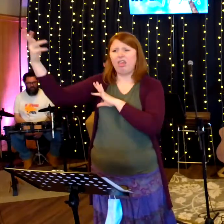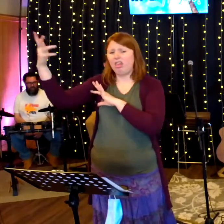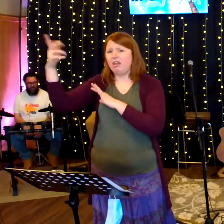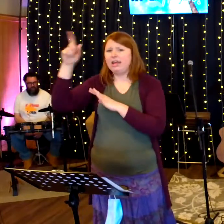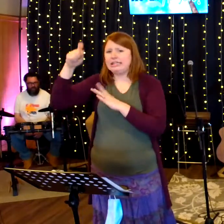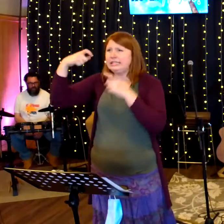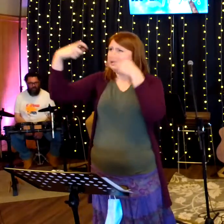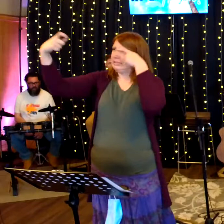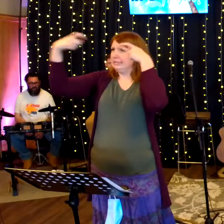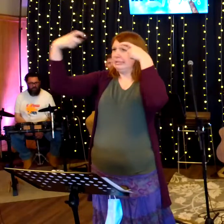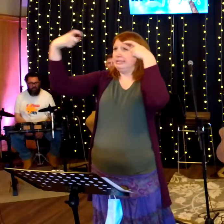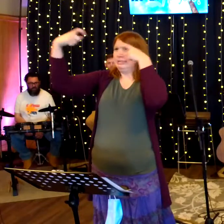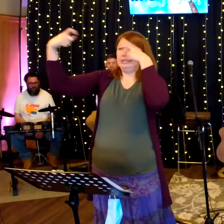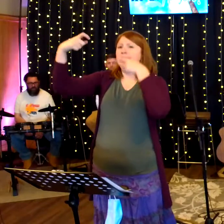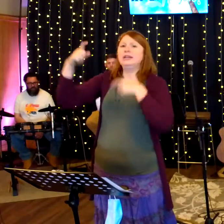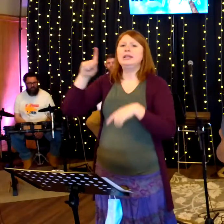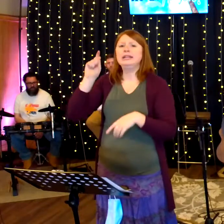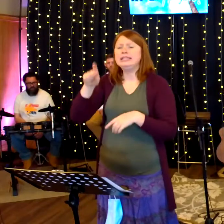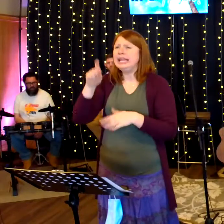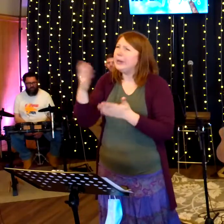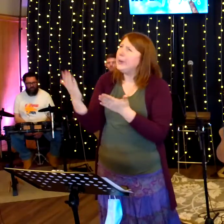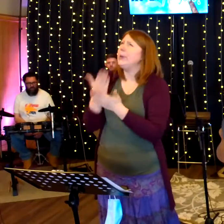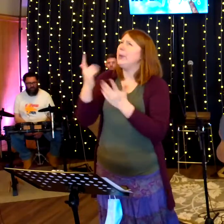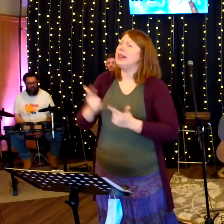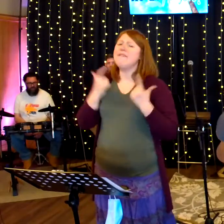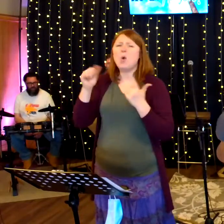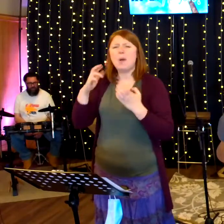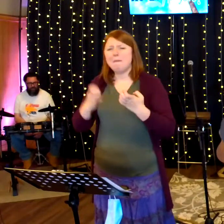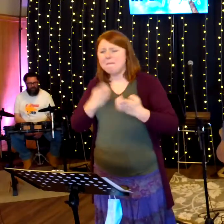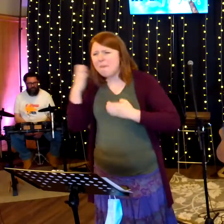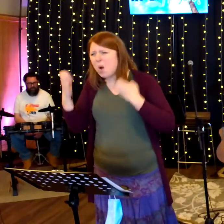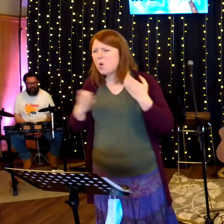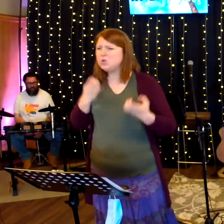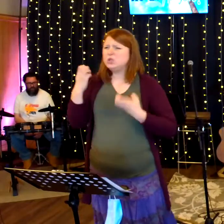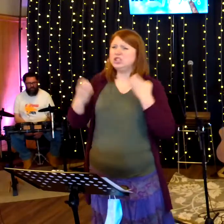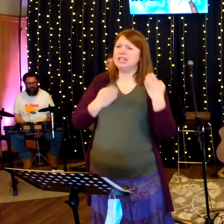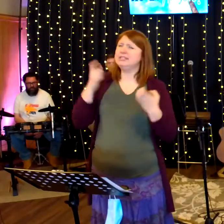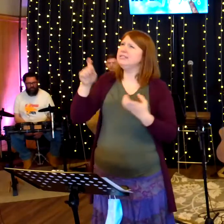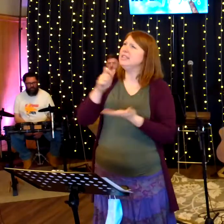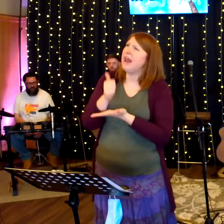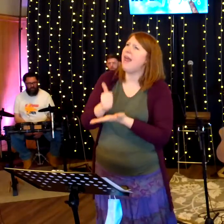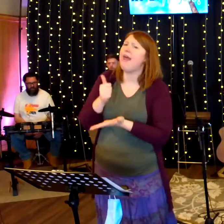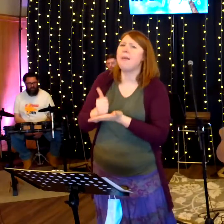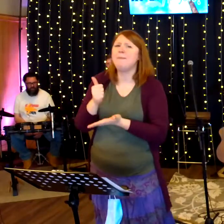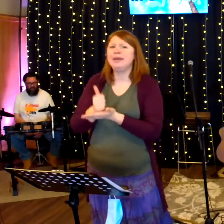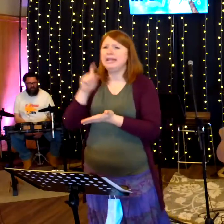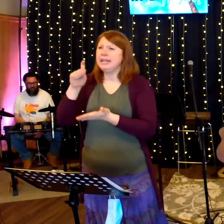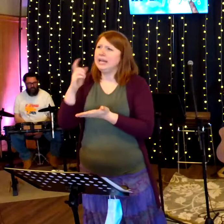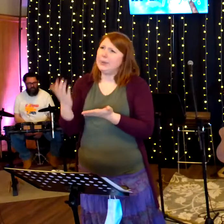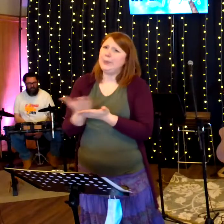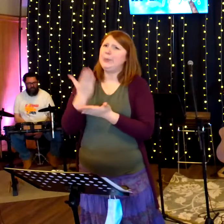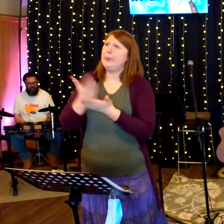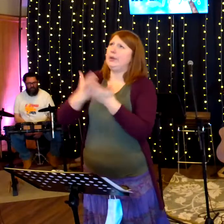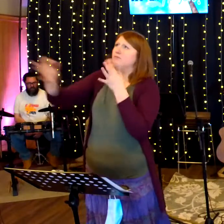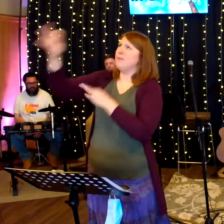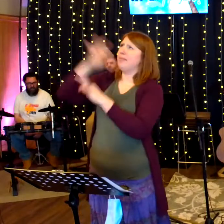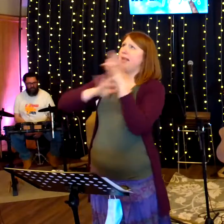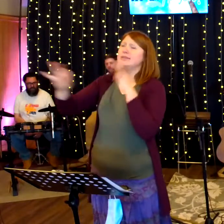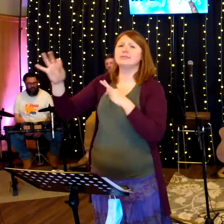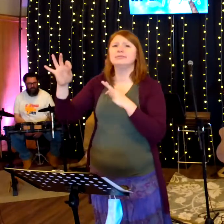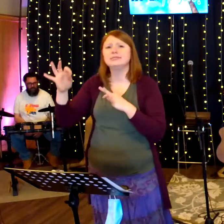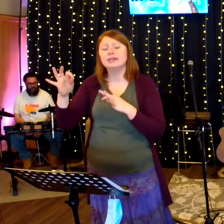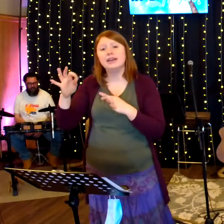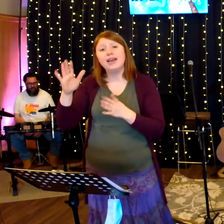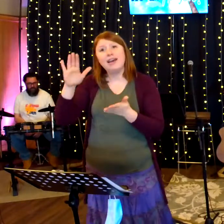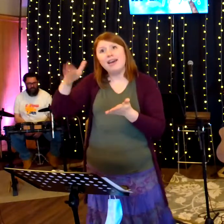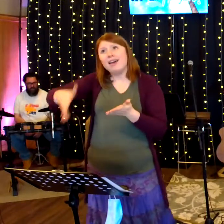you need to raise that up to new life, or your emotions, or maybe you need resurrection in your body. God has come and Jesus has died